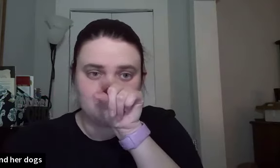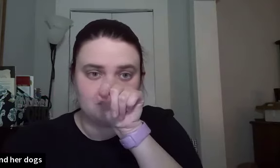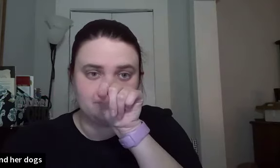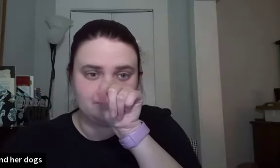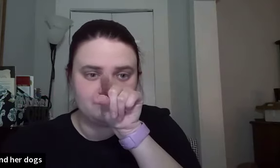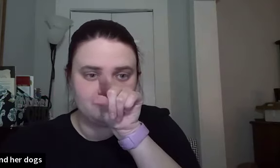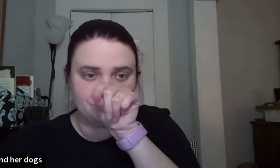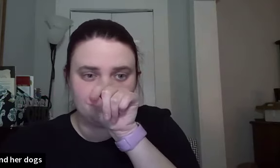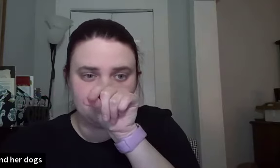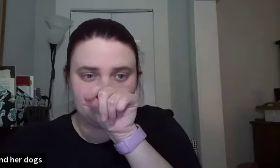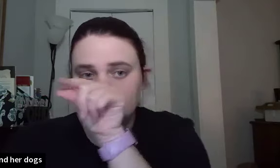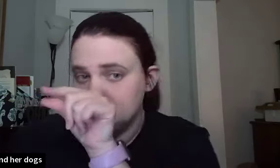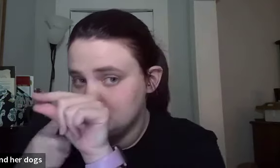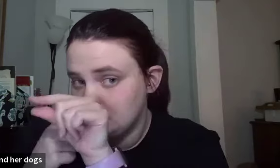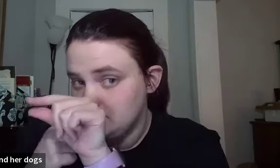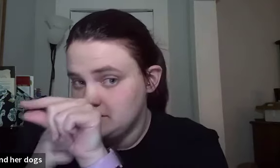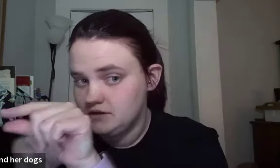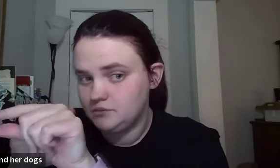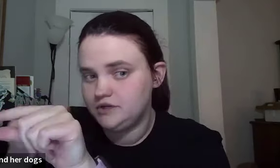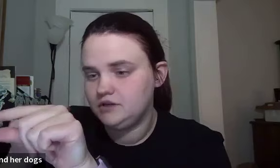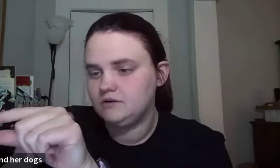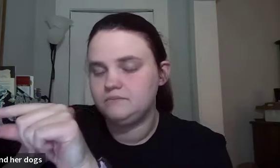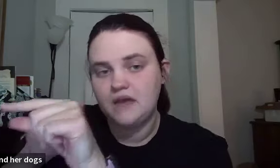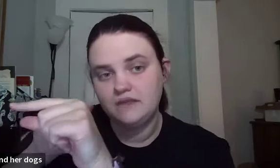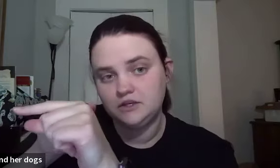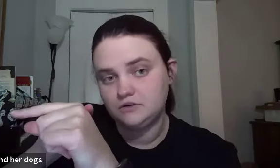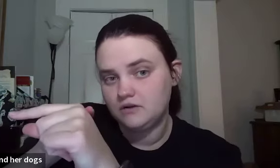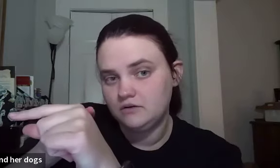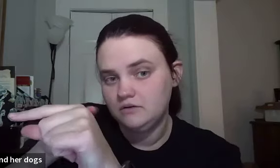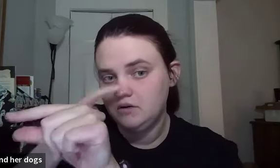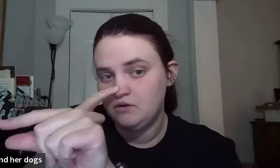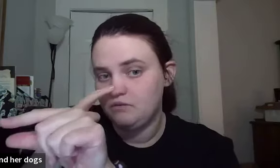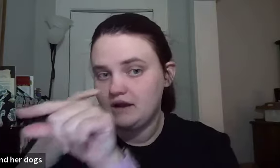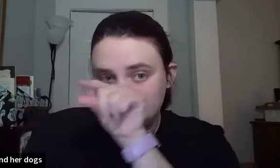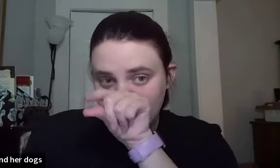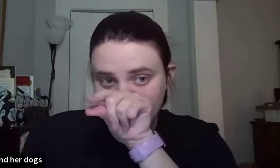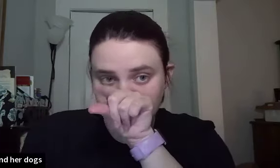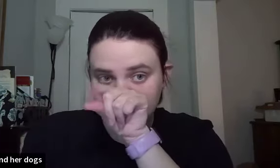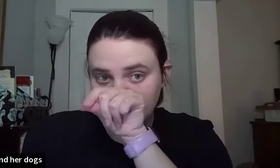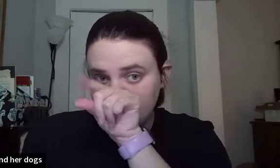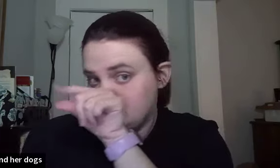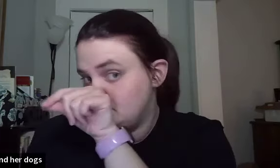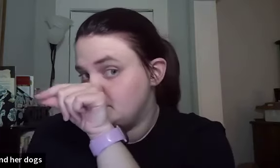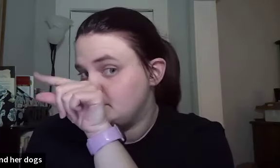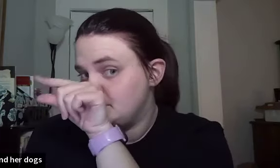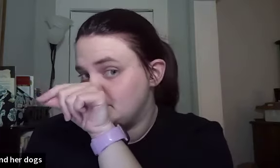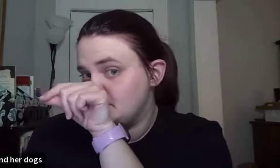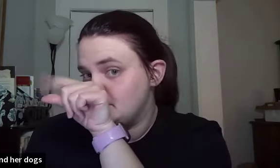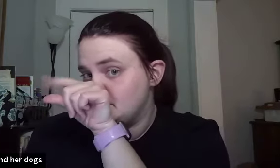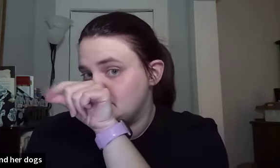Bird. So you'll put your knuckle right on top of your nose. Bird.